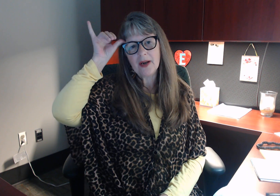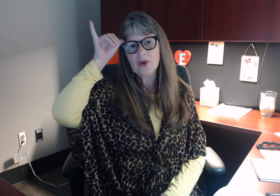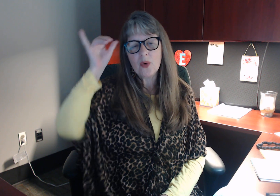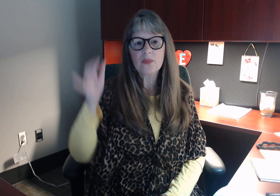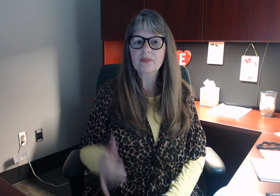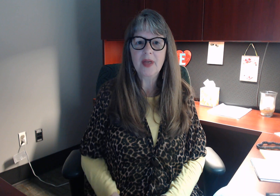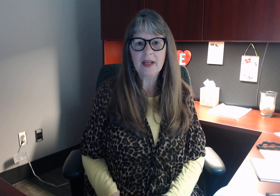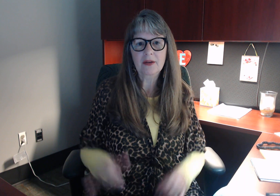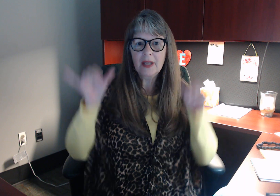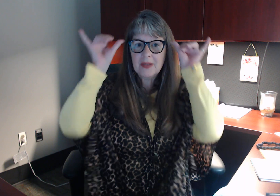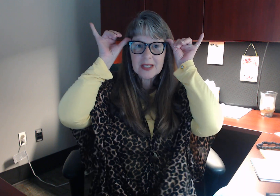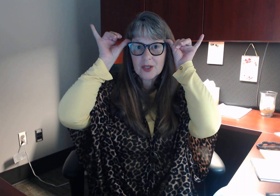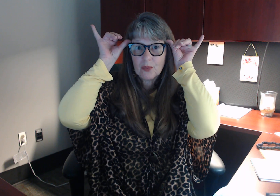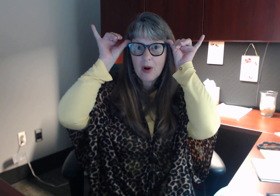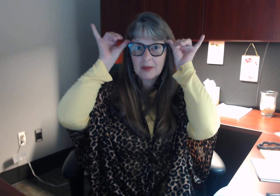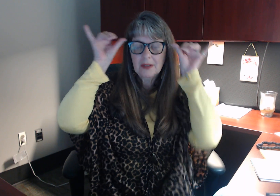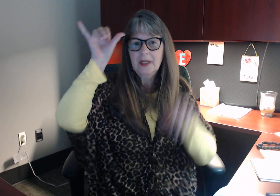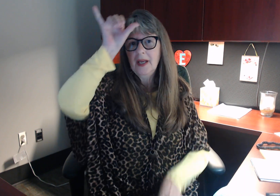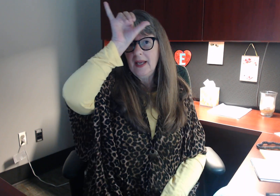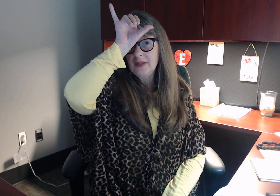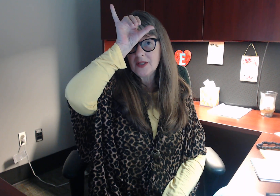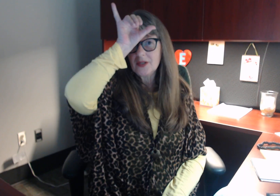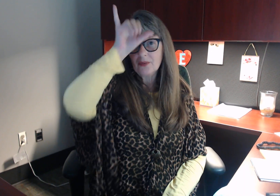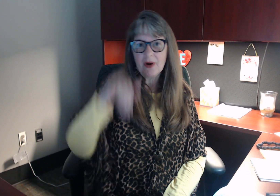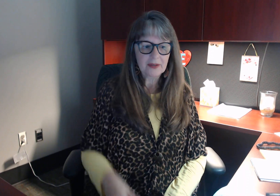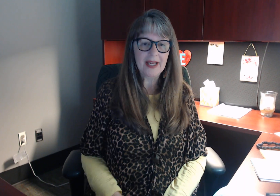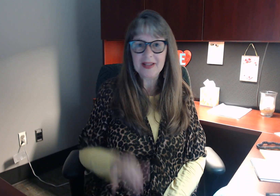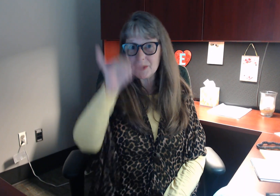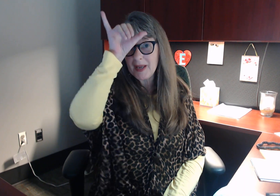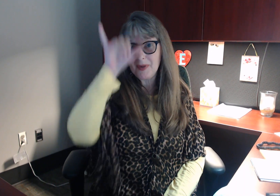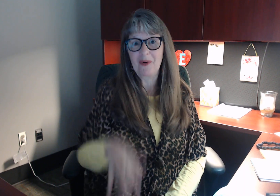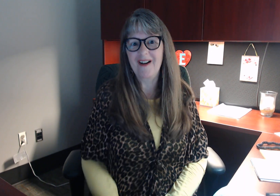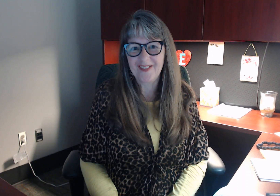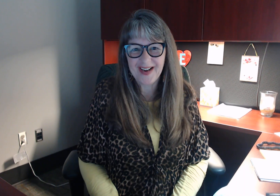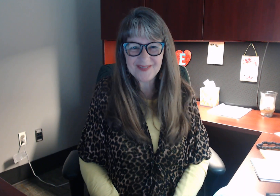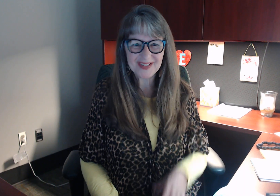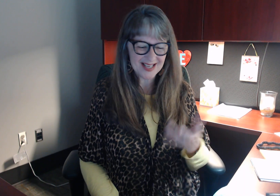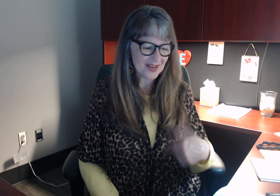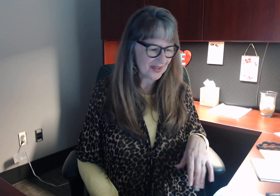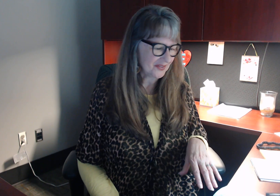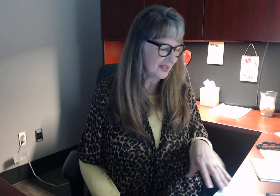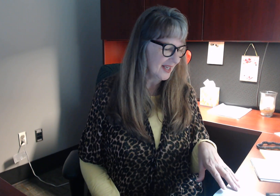know that this isn't wrong, and this isn't wrong, and this may be wrong, right? But that's how I learned it.